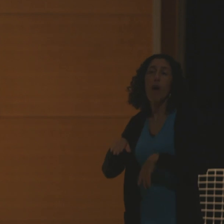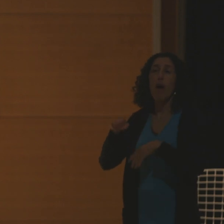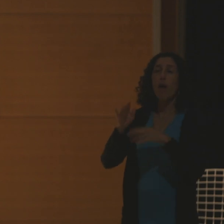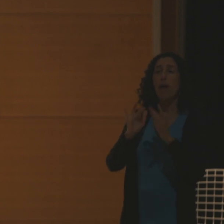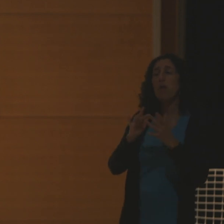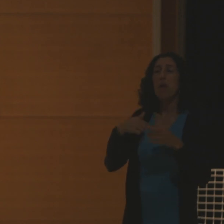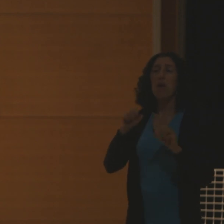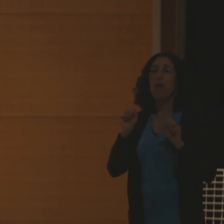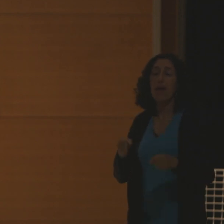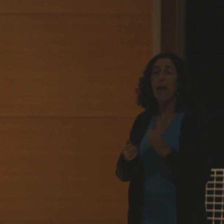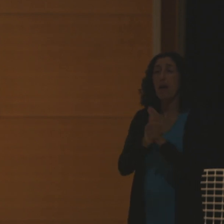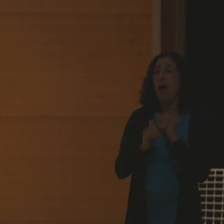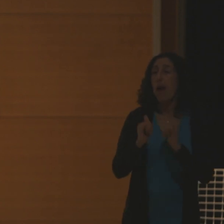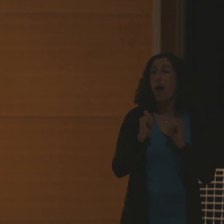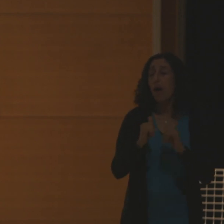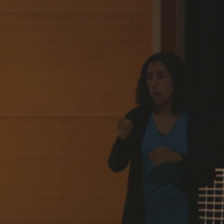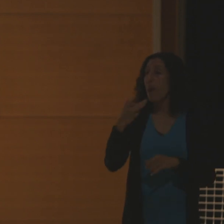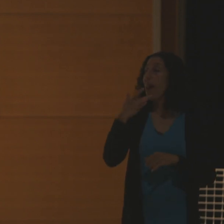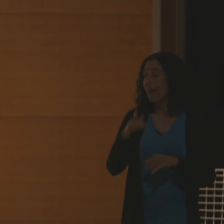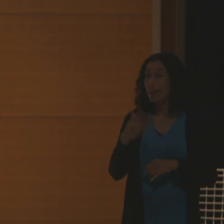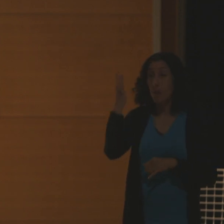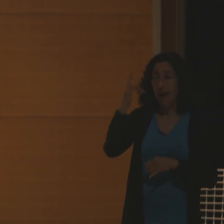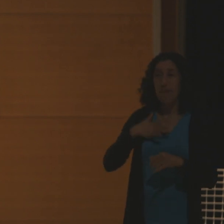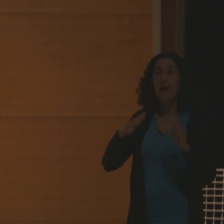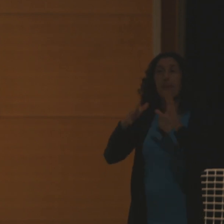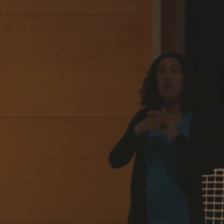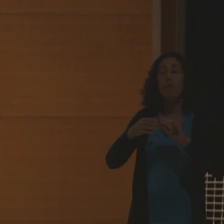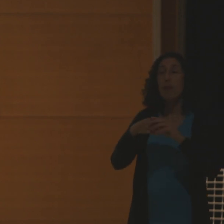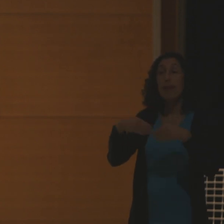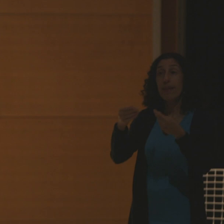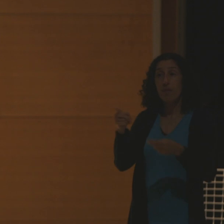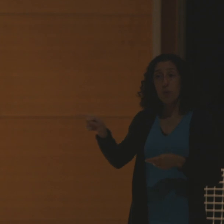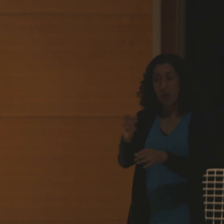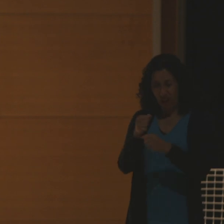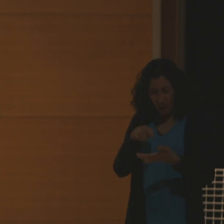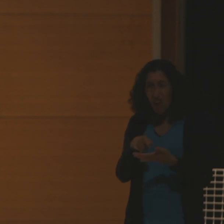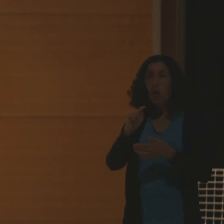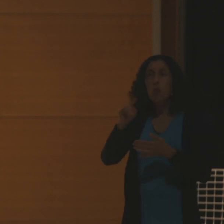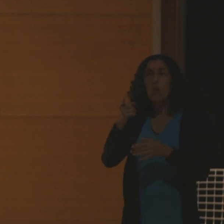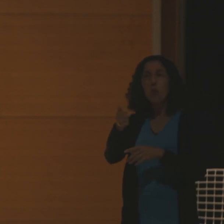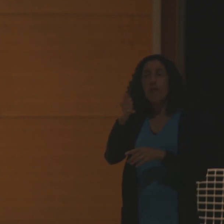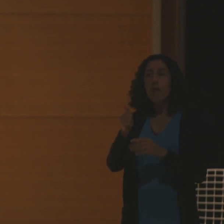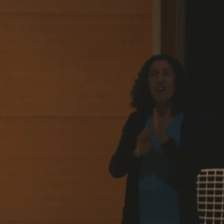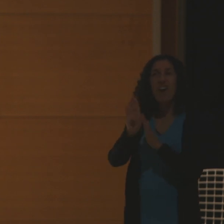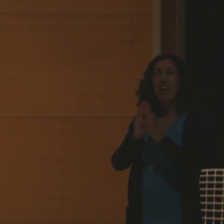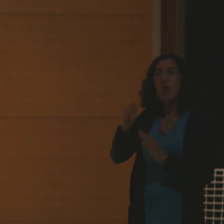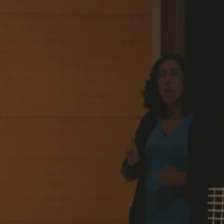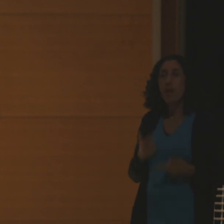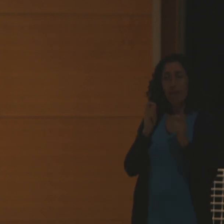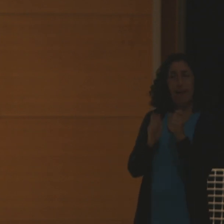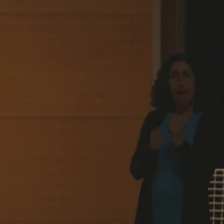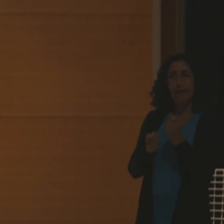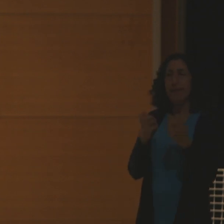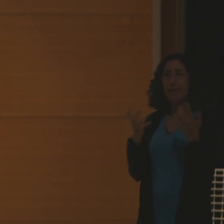am, then you are in luck. With my story, I will give you the tools to go out and create the life you want, to overcome every